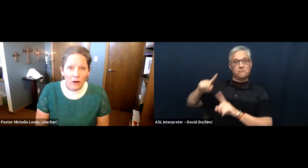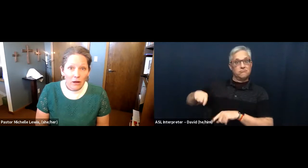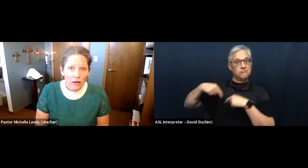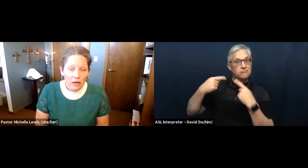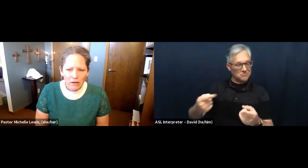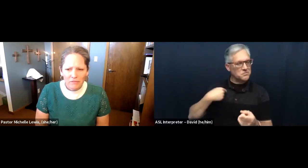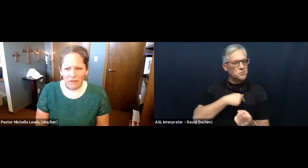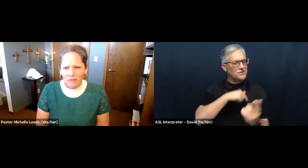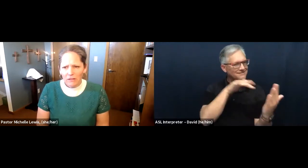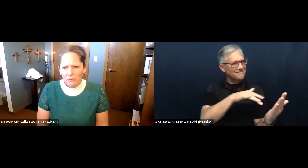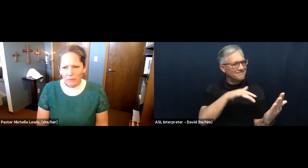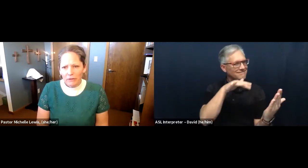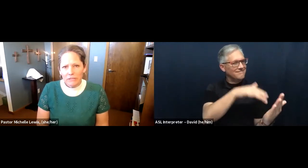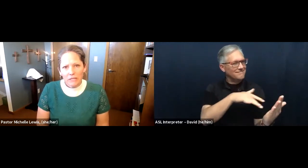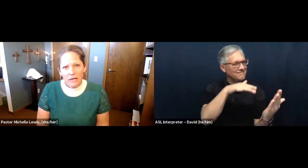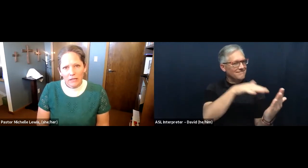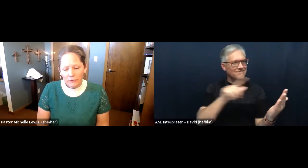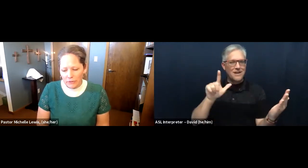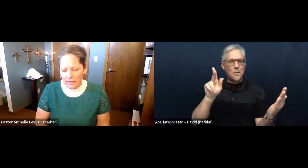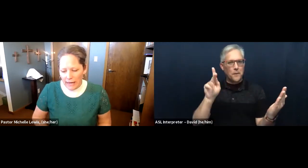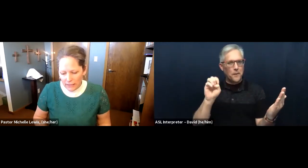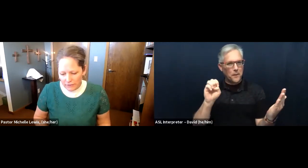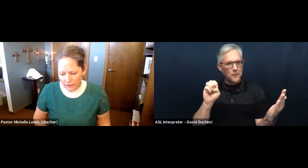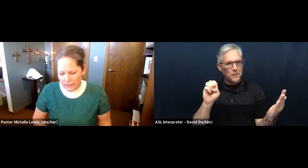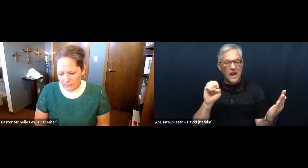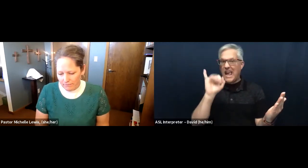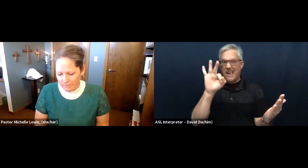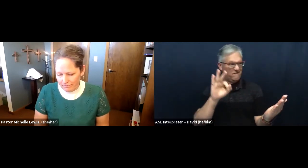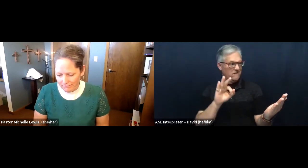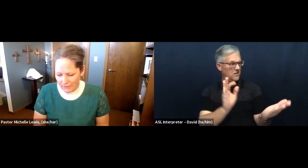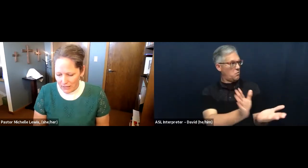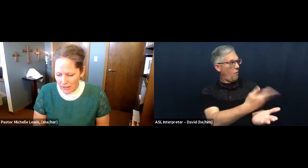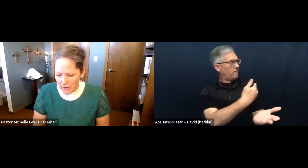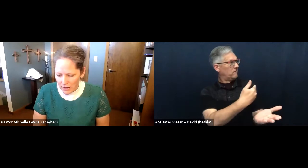And it felt a little bit weird to not include the end of it.